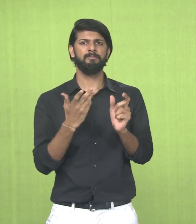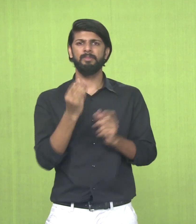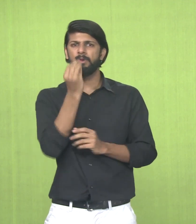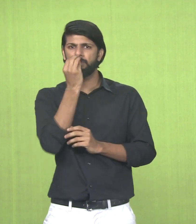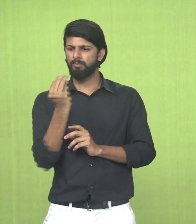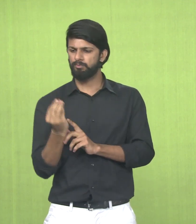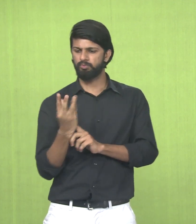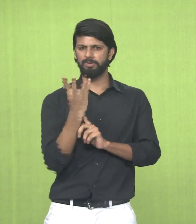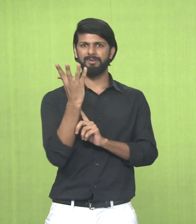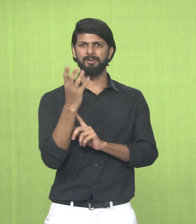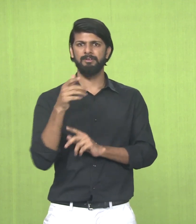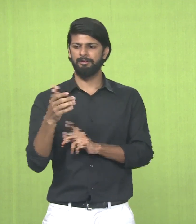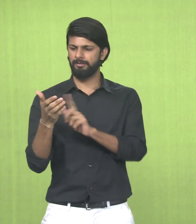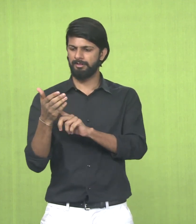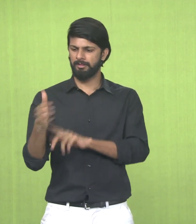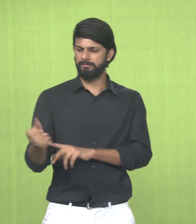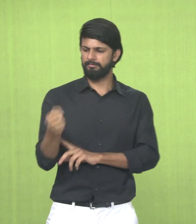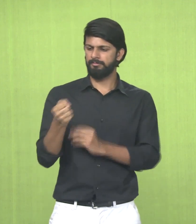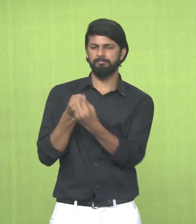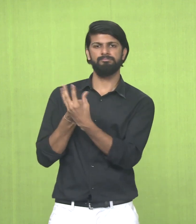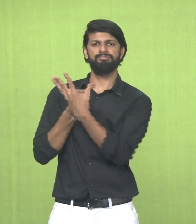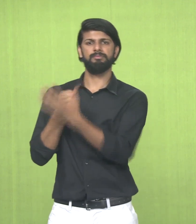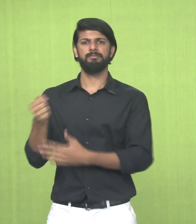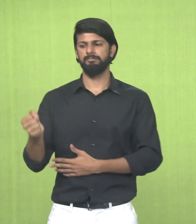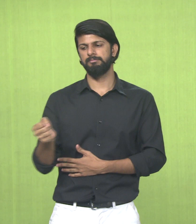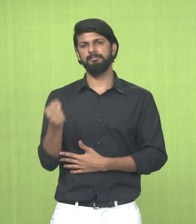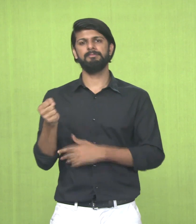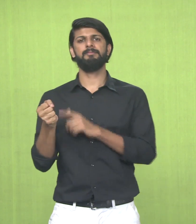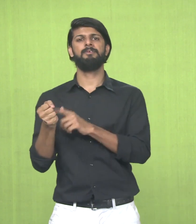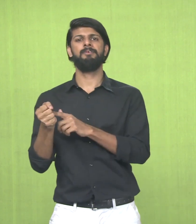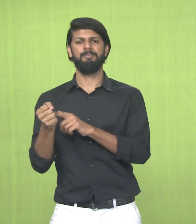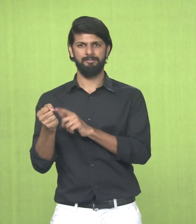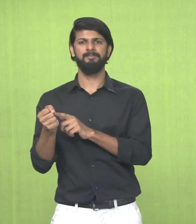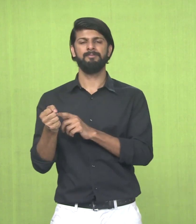Padmapani means holding a lotus or a lotus holder.